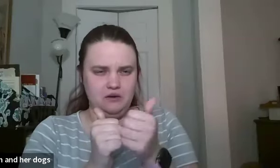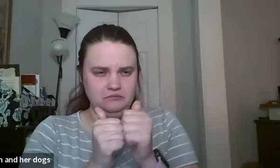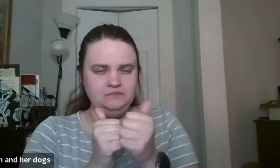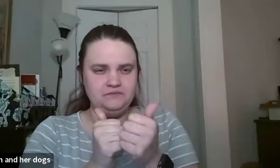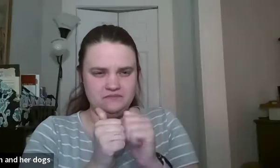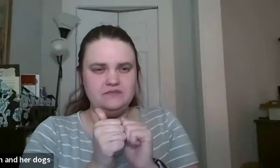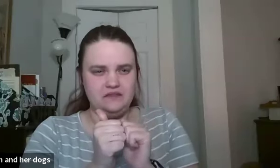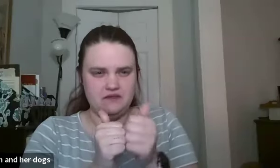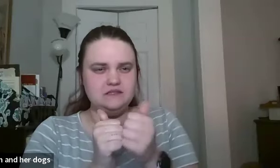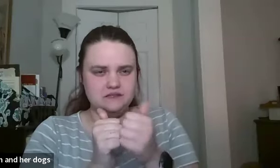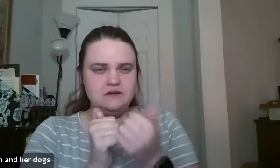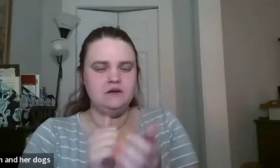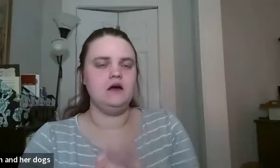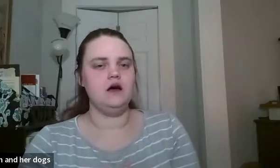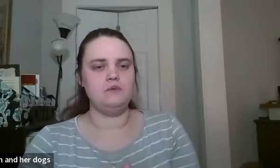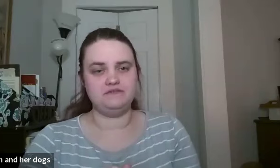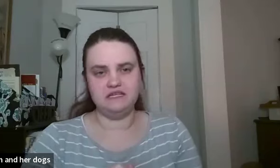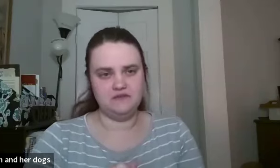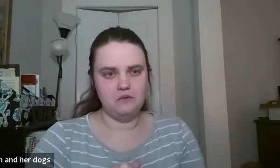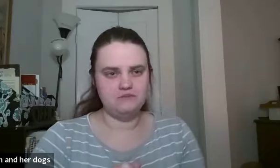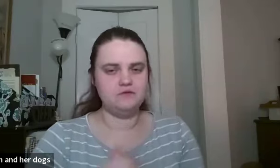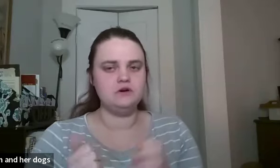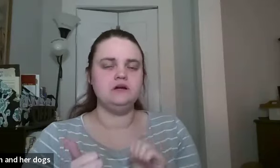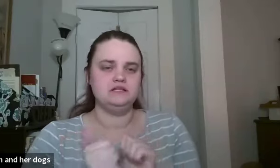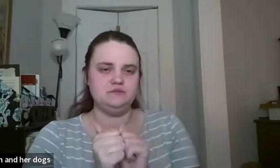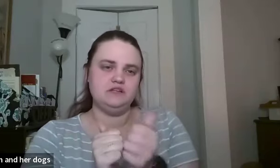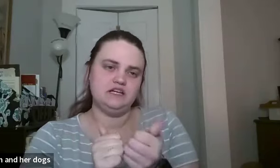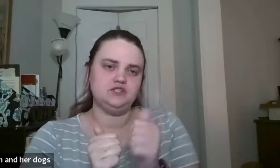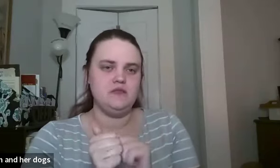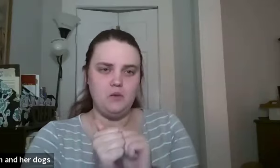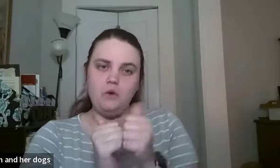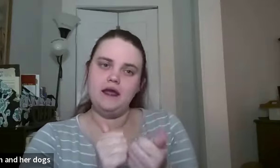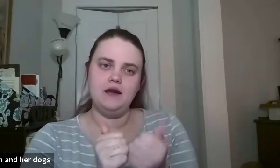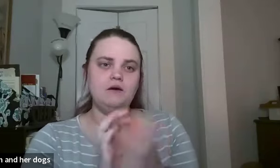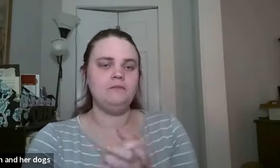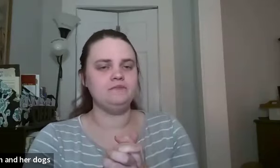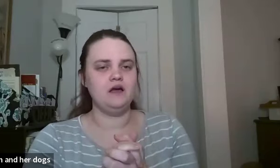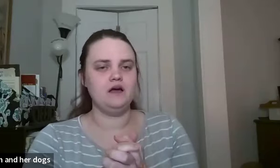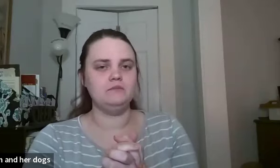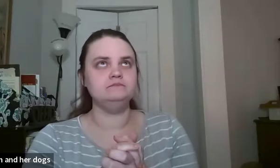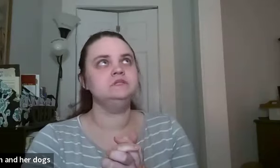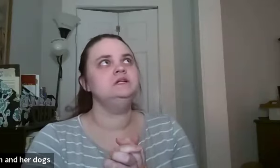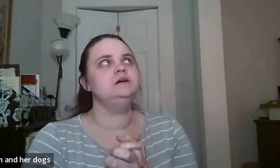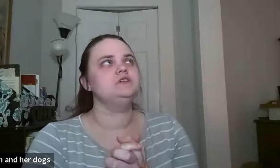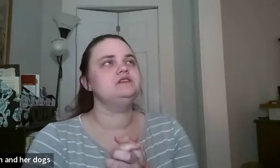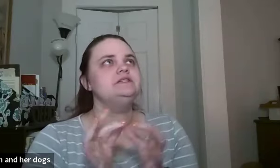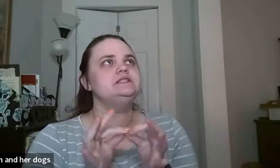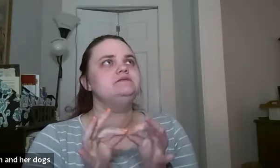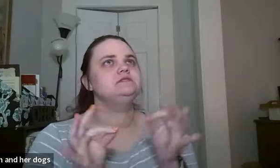how, like this. I've seen it that way before. Typically, it can just be that one how. I'm trying to think of a different